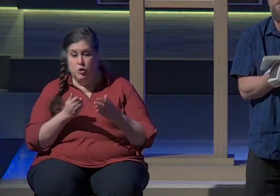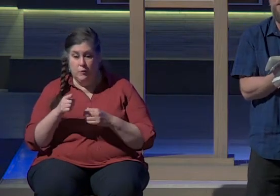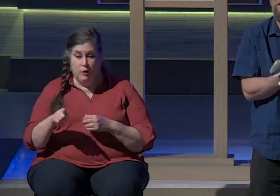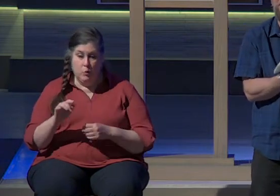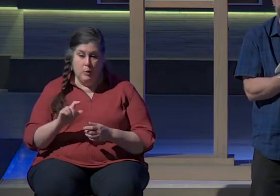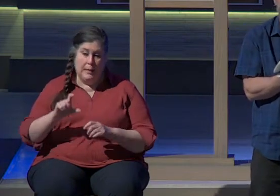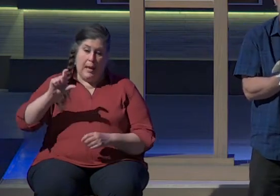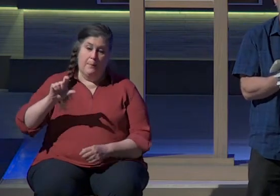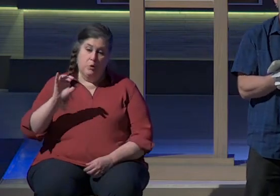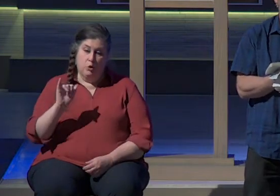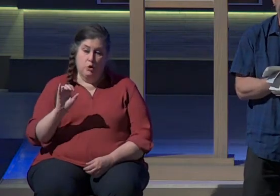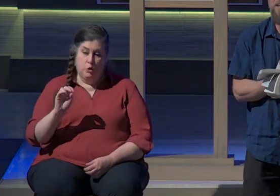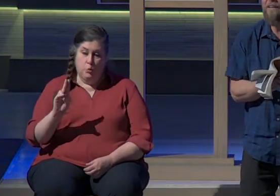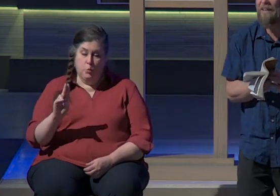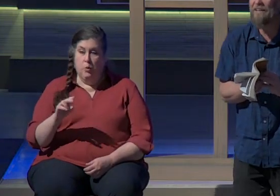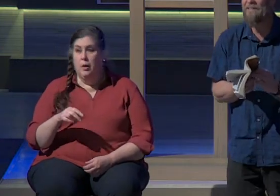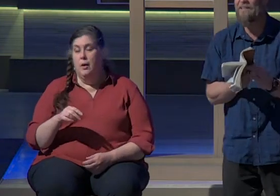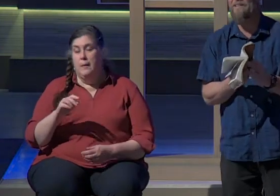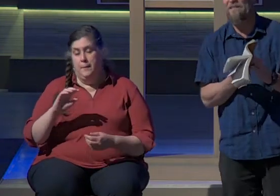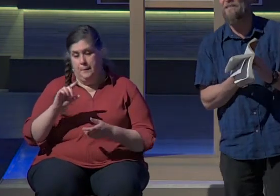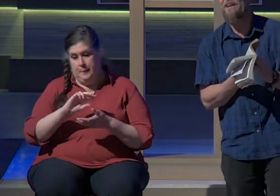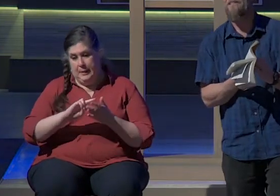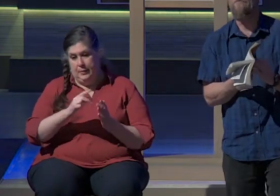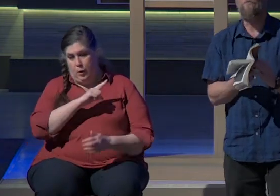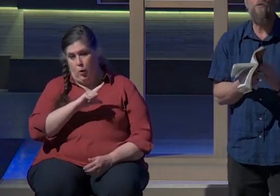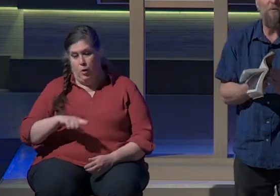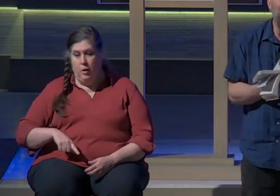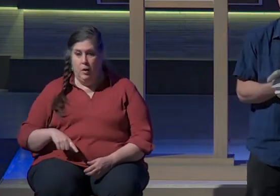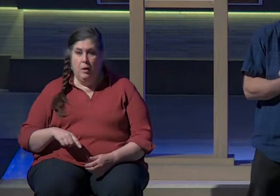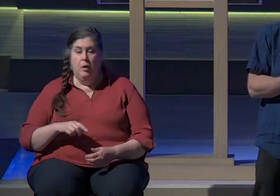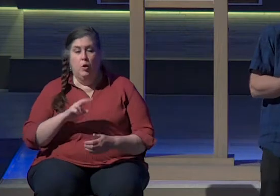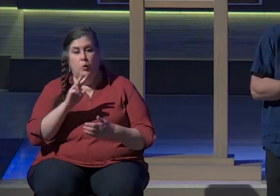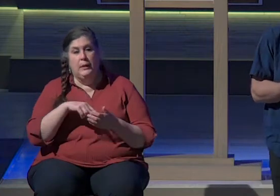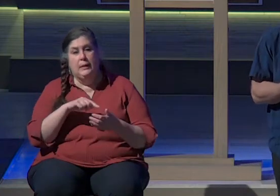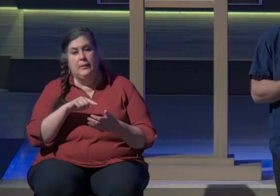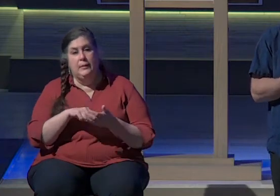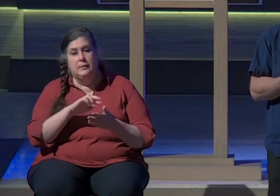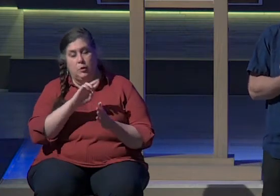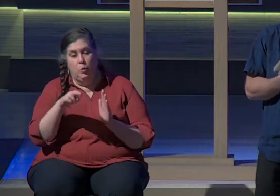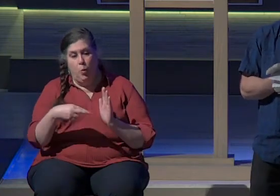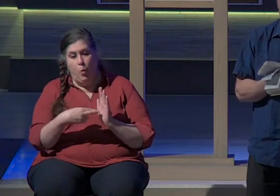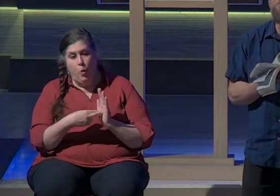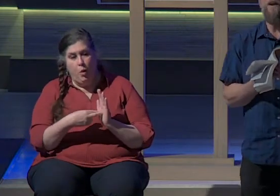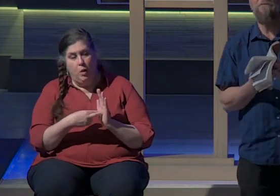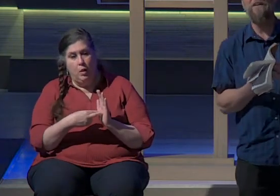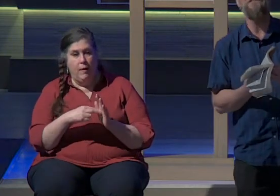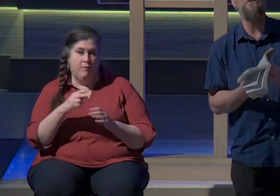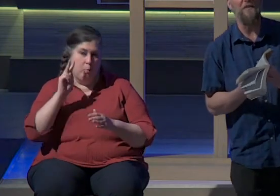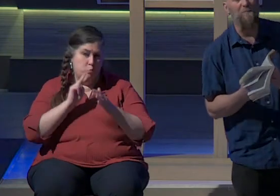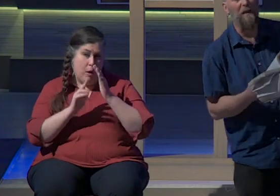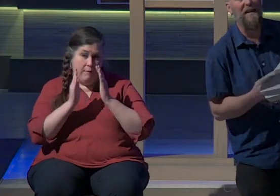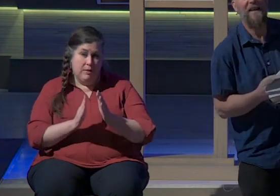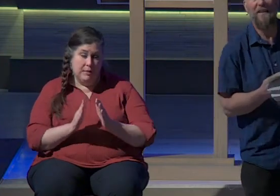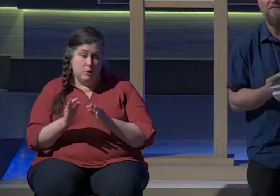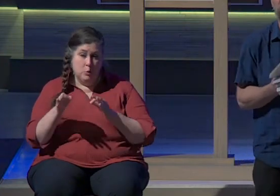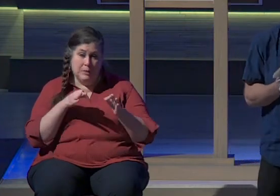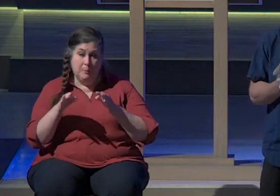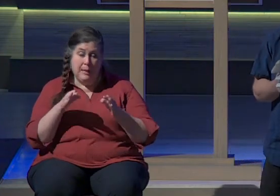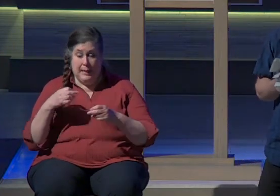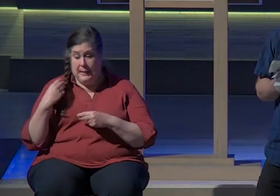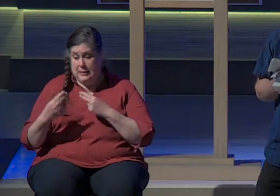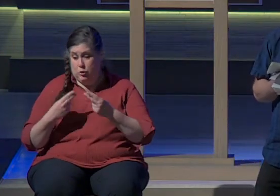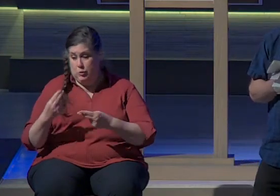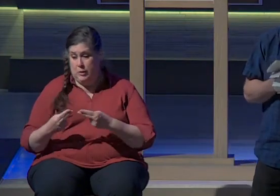U being the Lord. Read into this the role in part of the prophet is to explain history